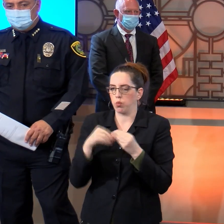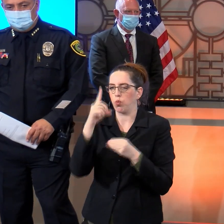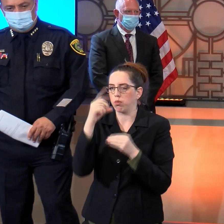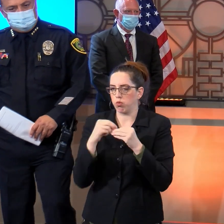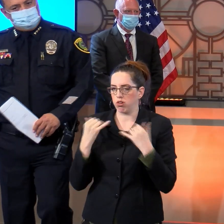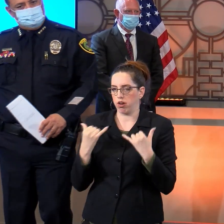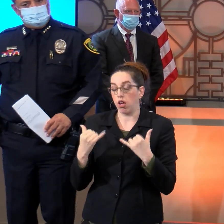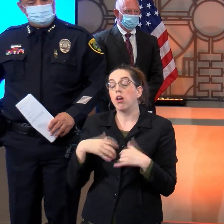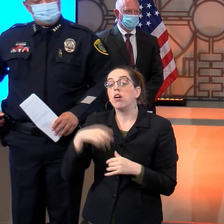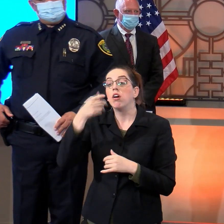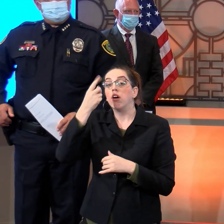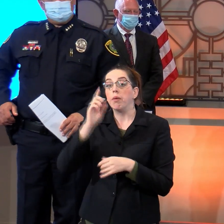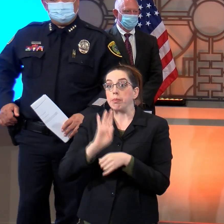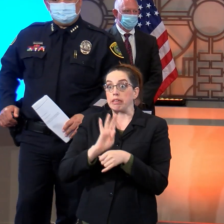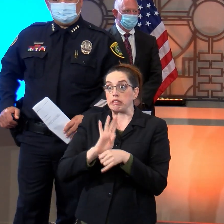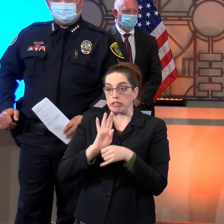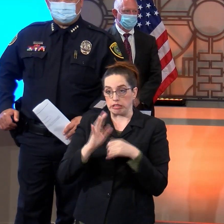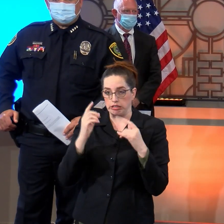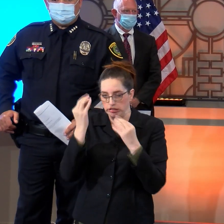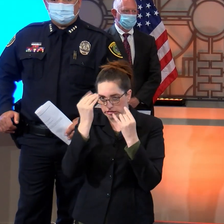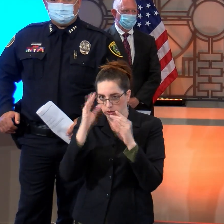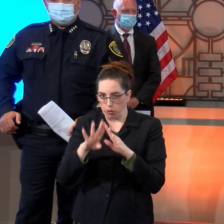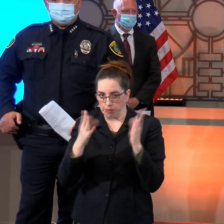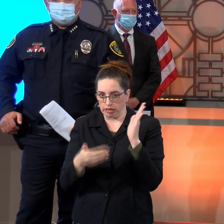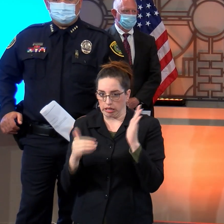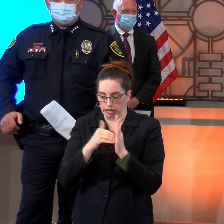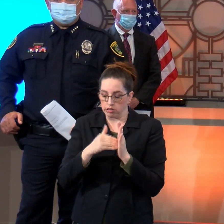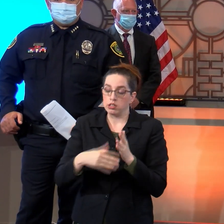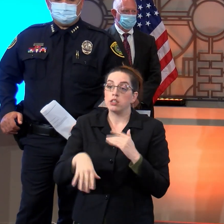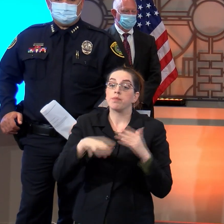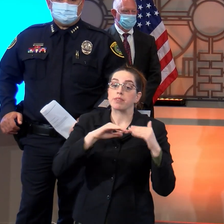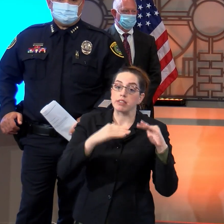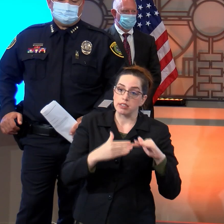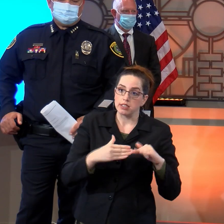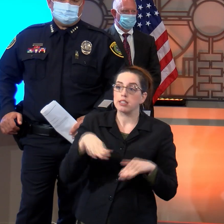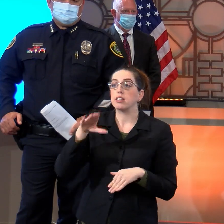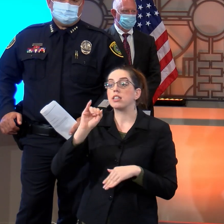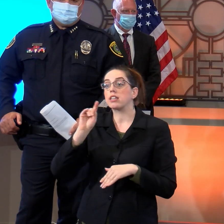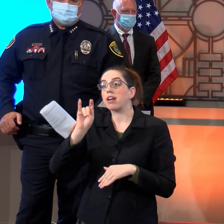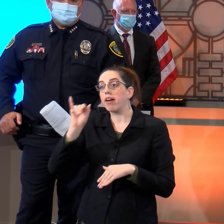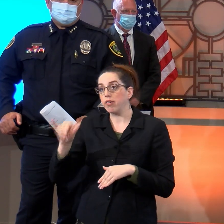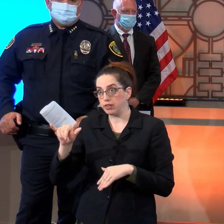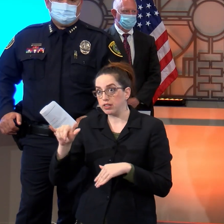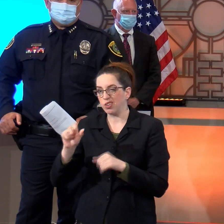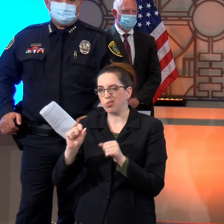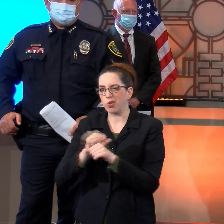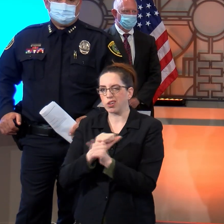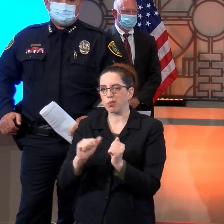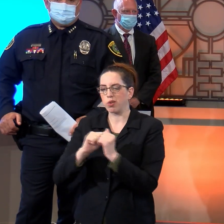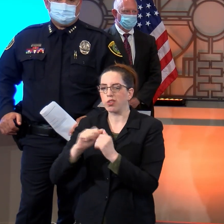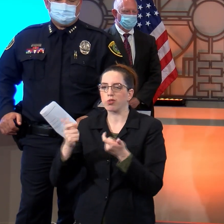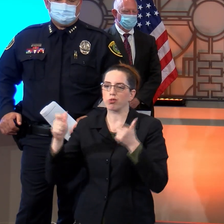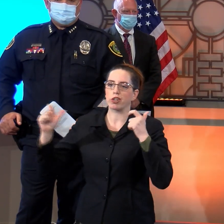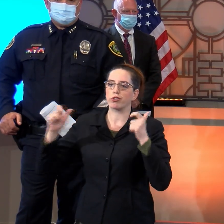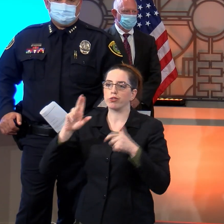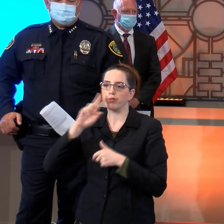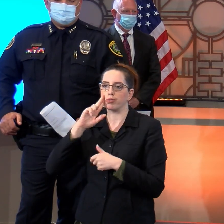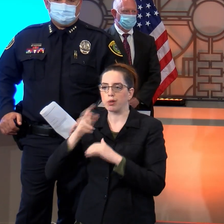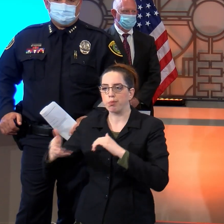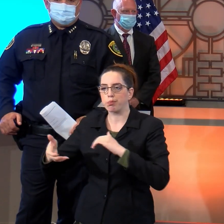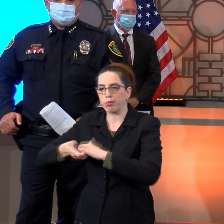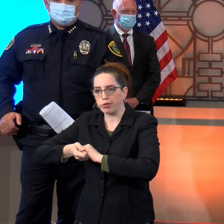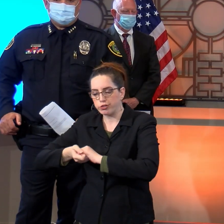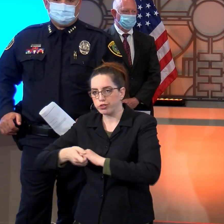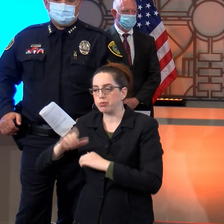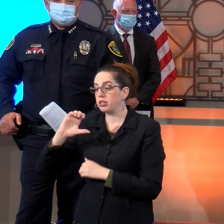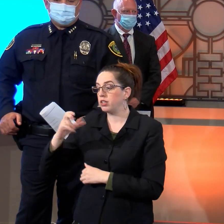are thinking about returning to work, the city, the county, has been working with the Greater Houston Partnership and chambers